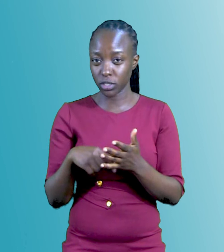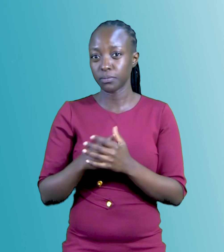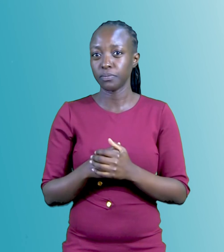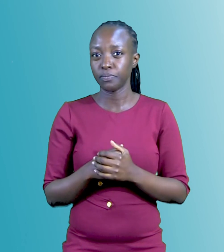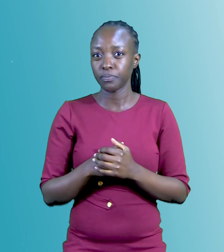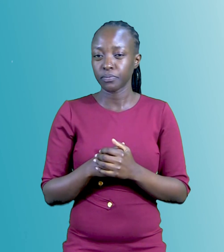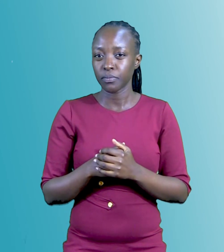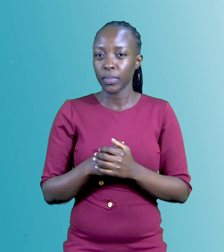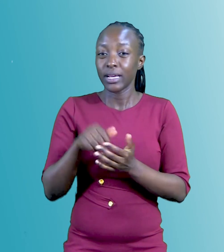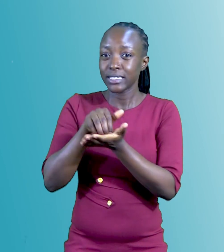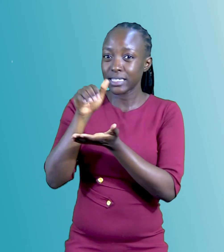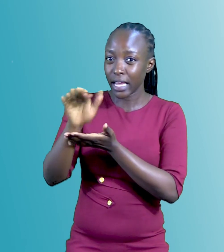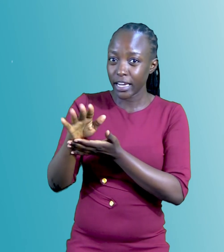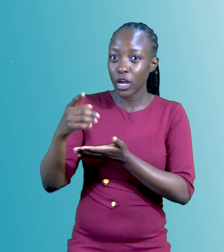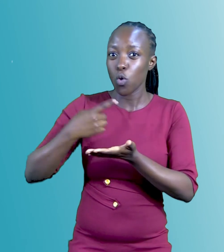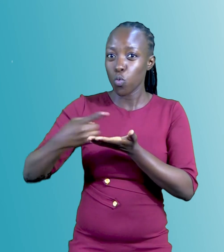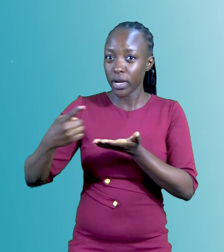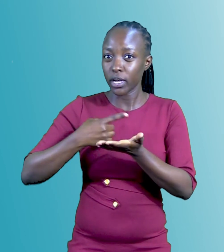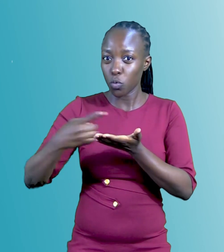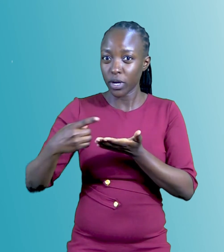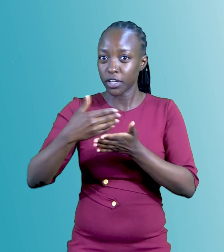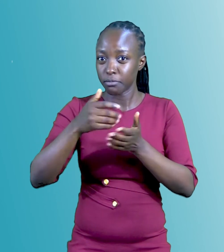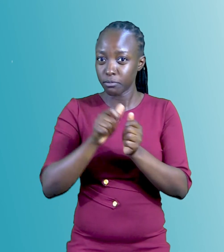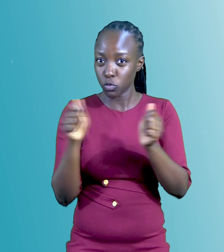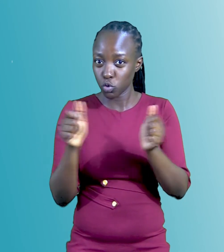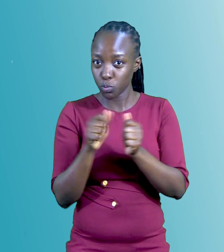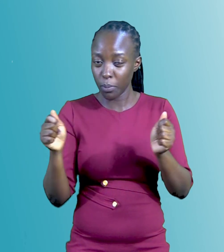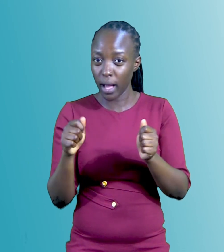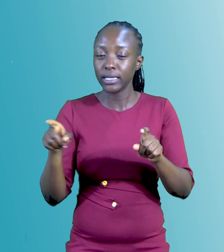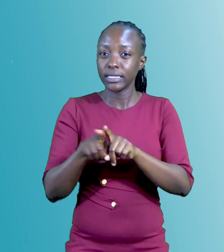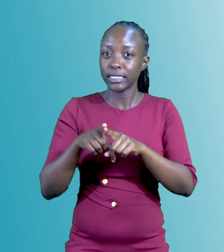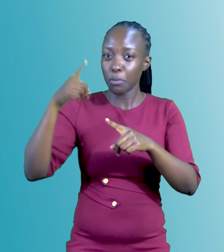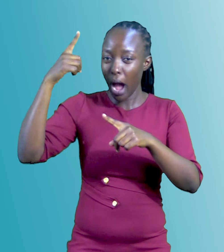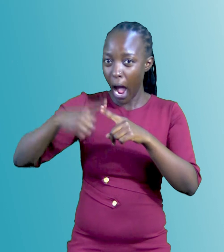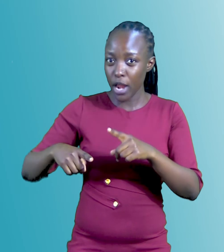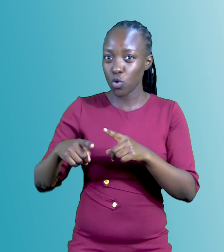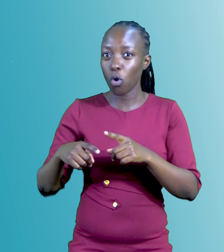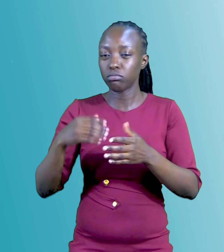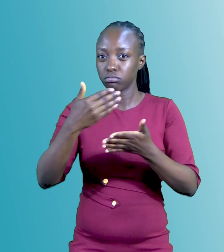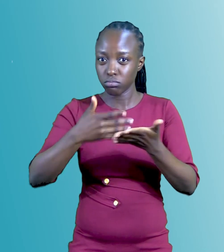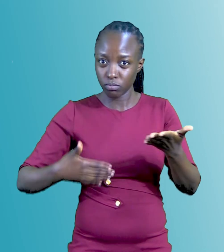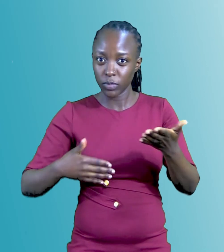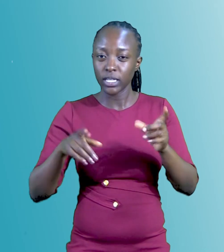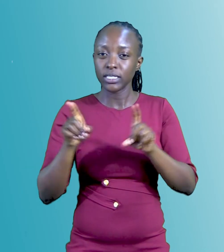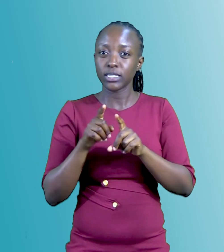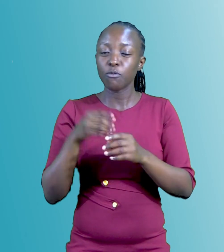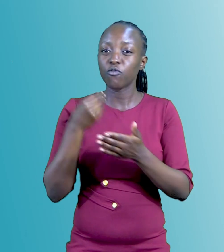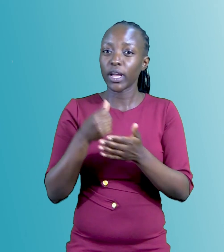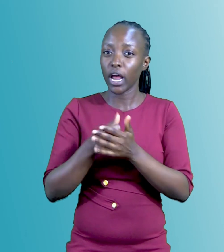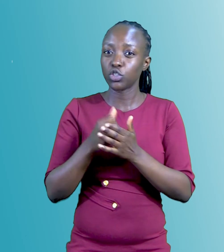of weekly CTREPs, biannual newsletters, annual donor and financial reports being disseminated to the public.